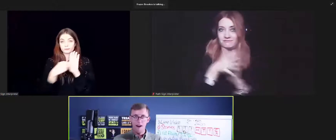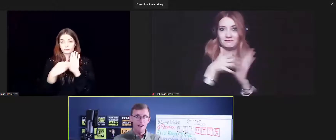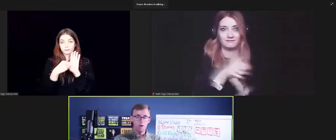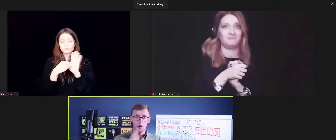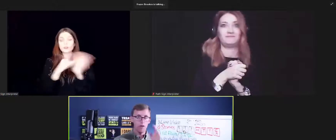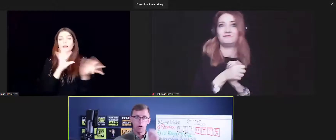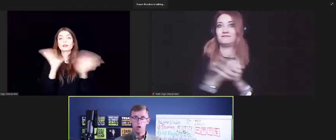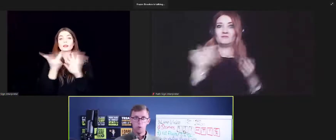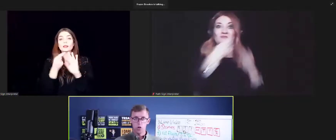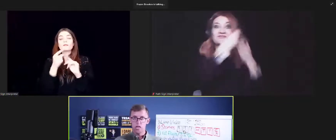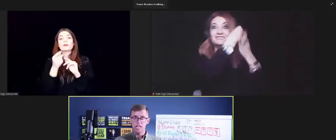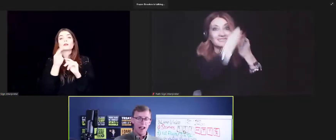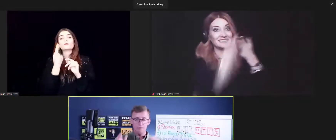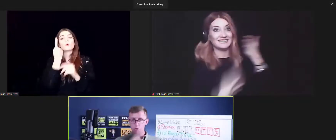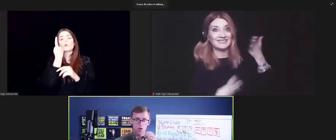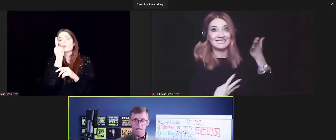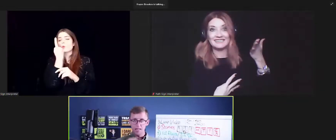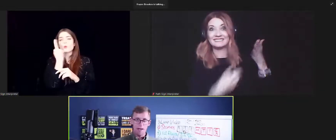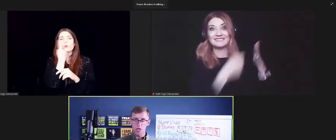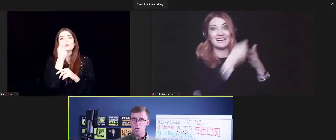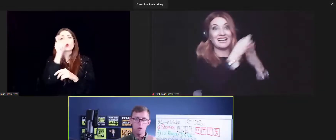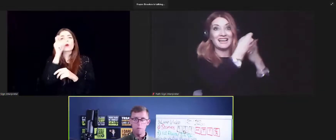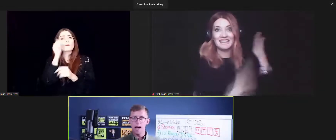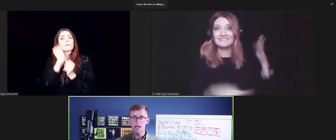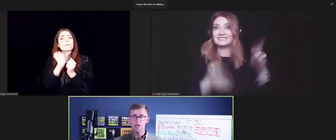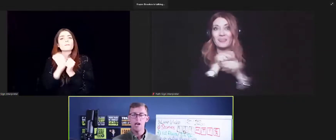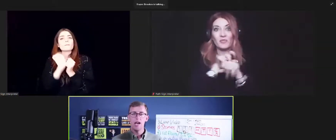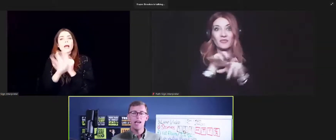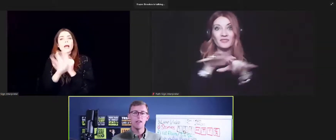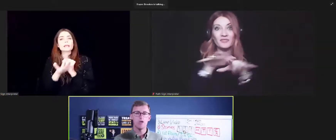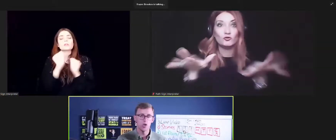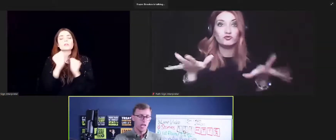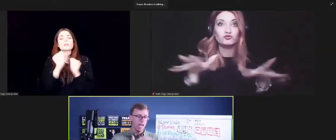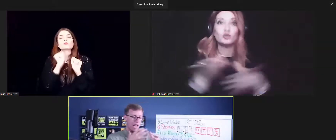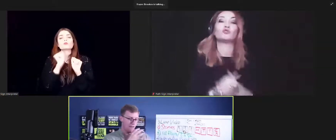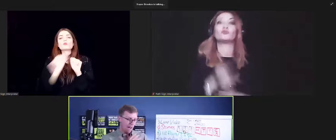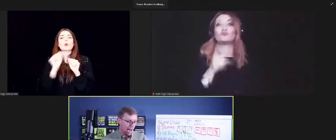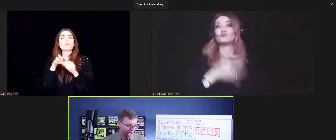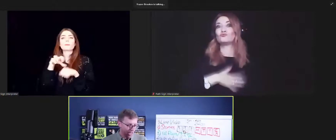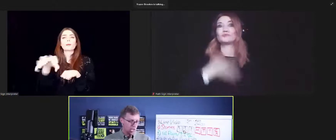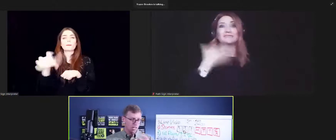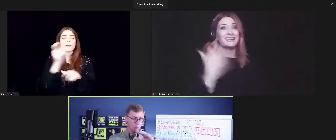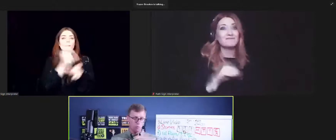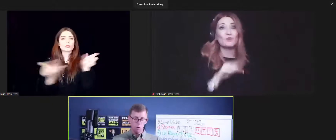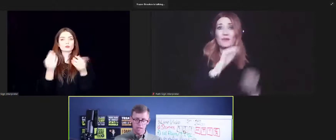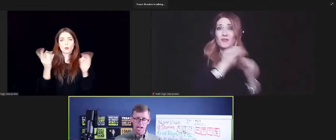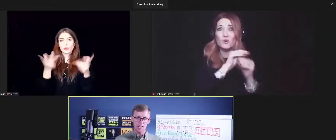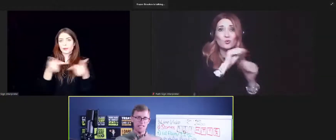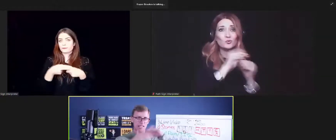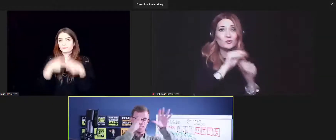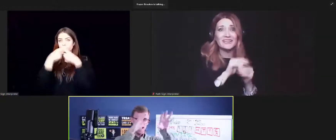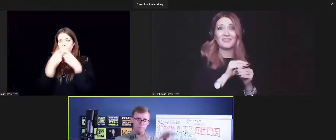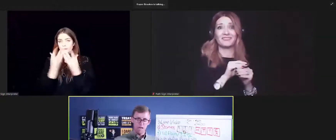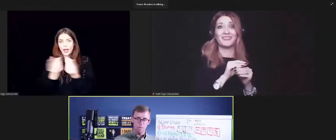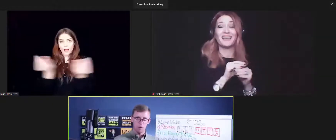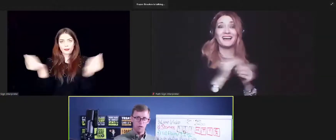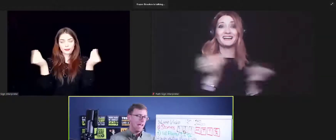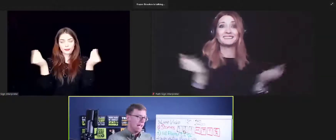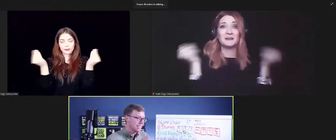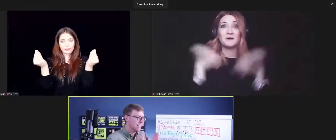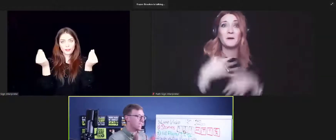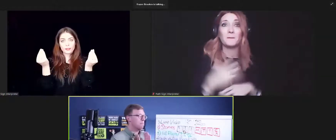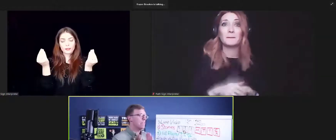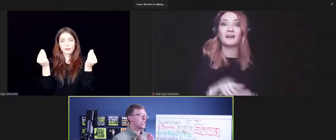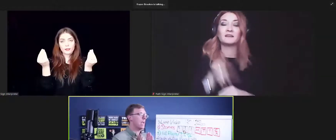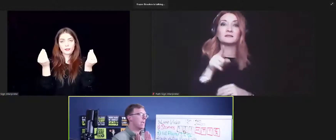where everyone in the group will see that everyone's had the message and the replies. It's just, if I send a broadcast list to 10 people,